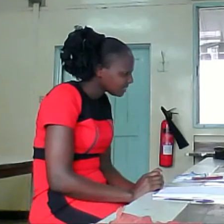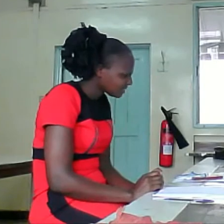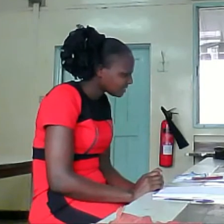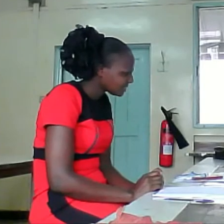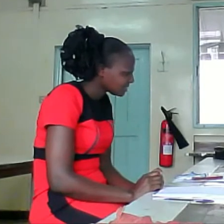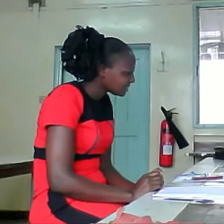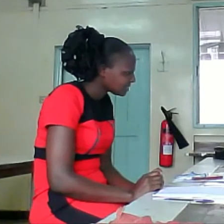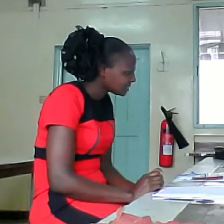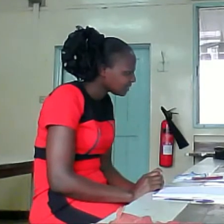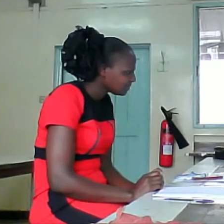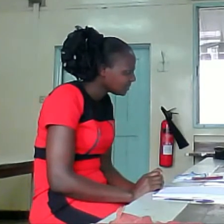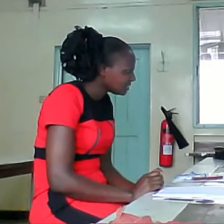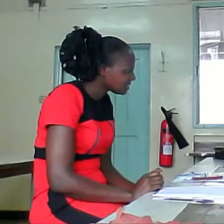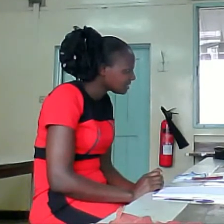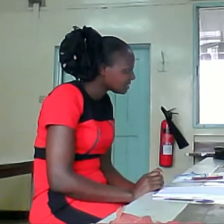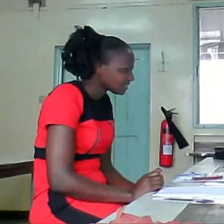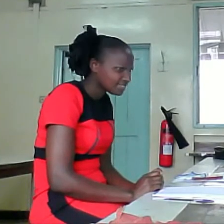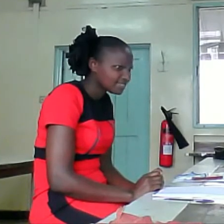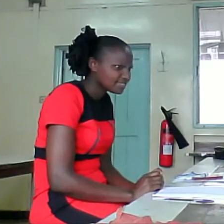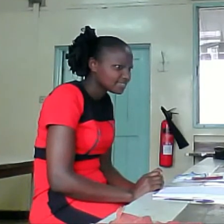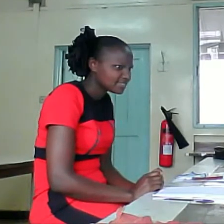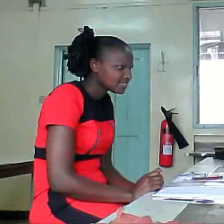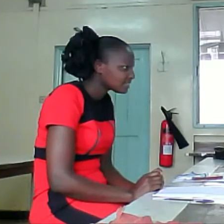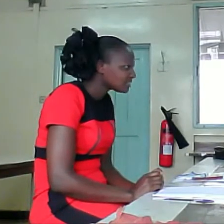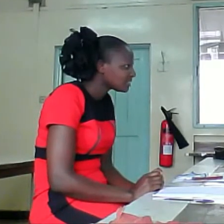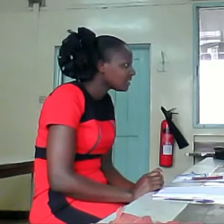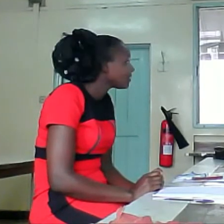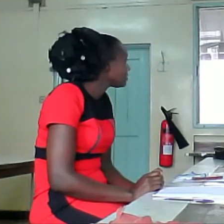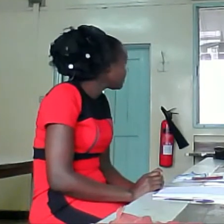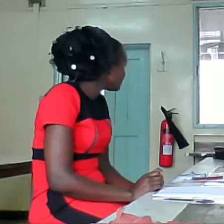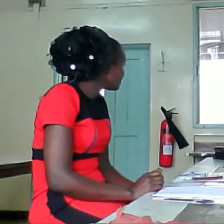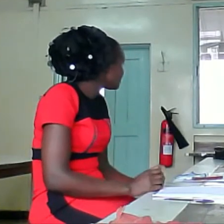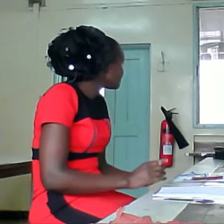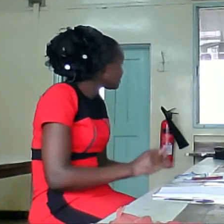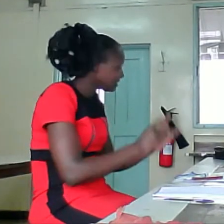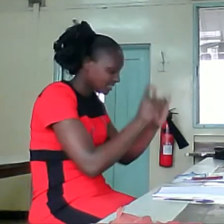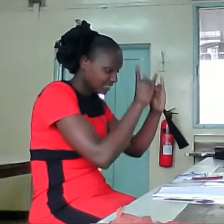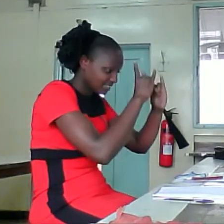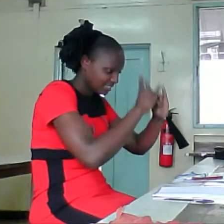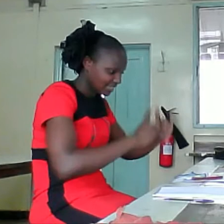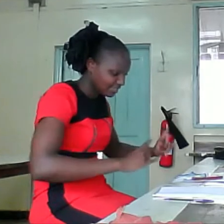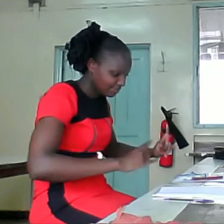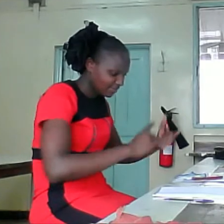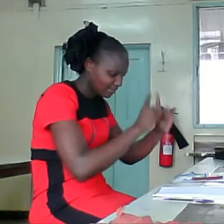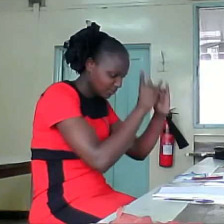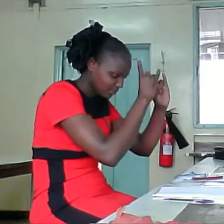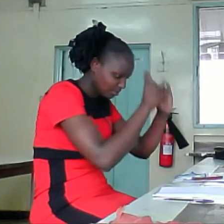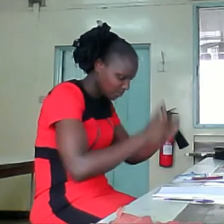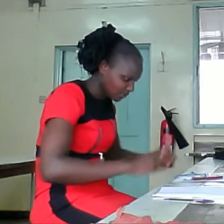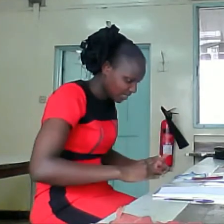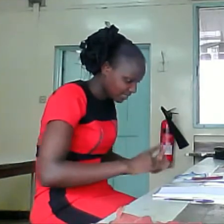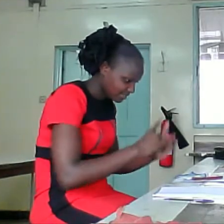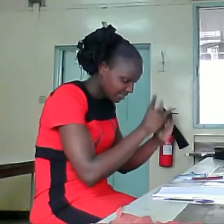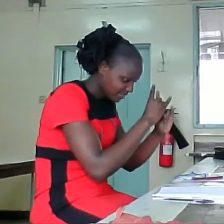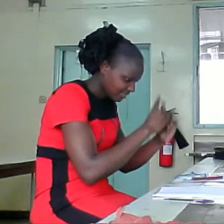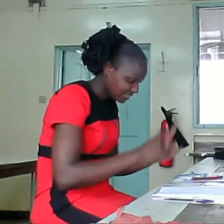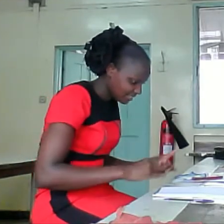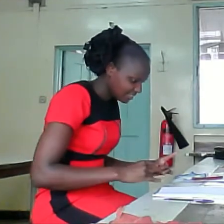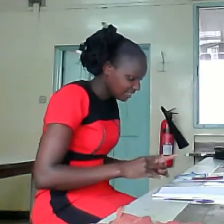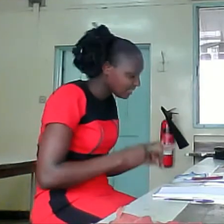tent. No, you didn't say tent. Oh, you did. It's tent. Vila tu unamchora. Tent. I think